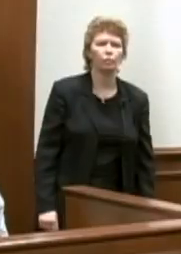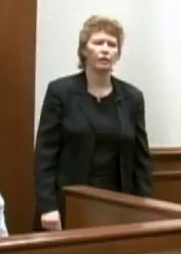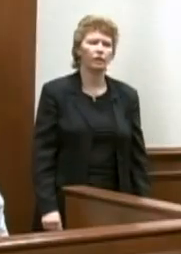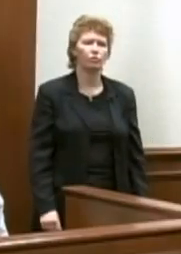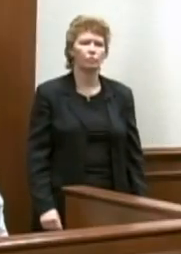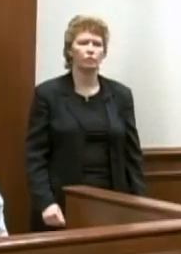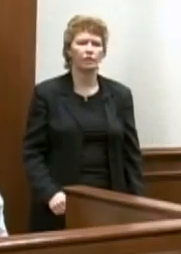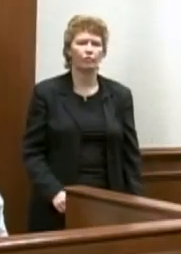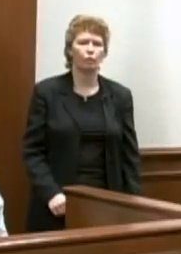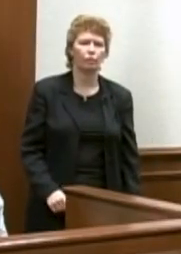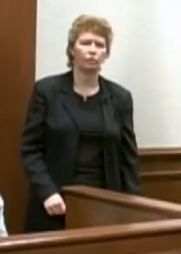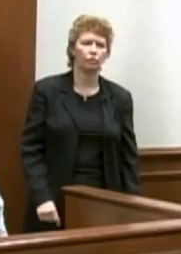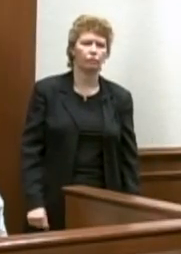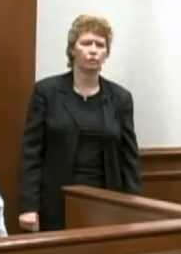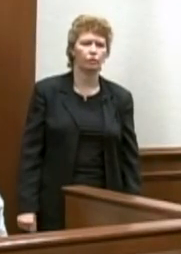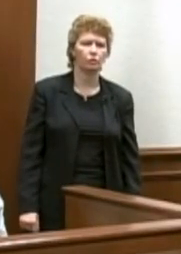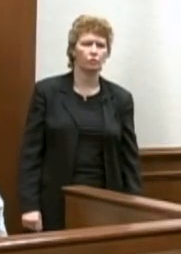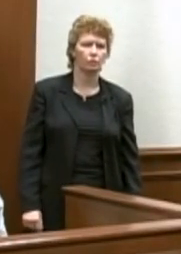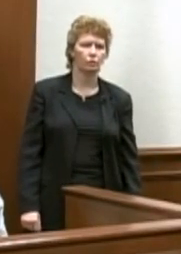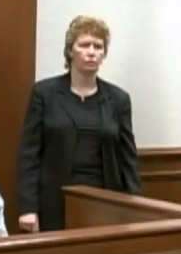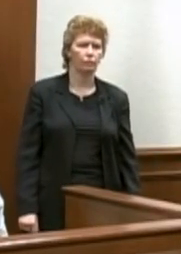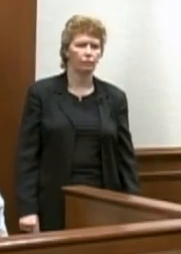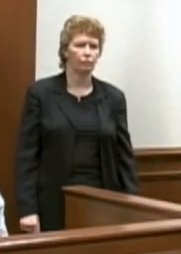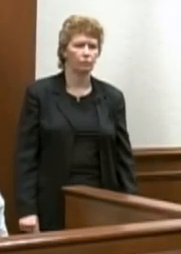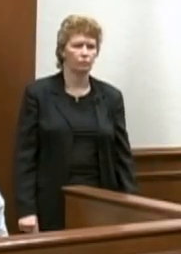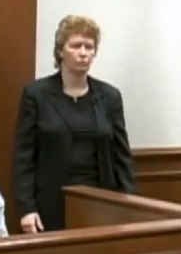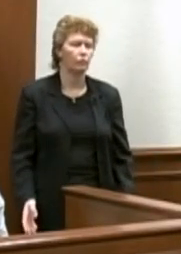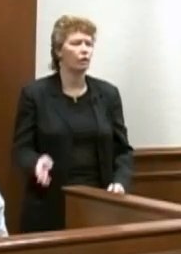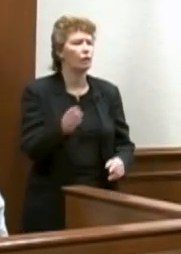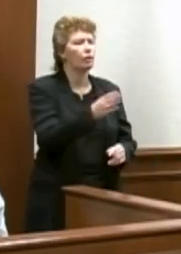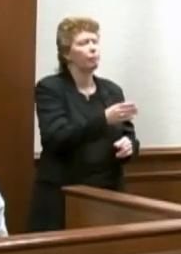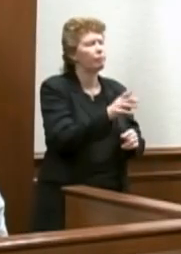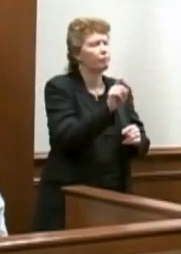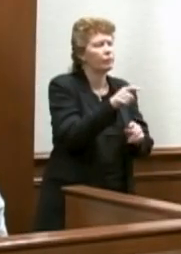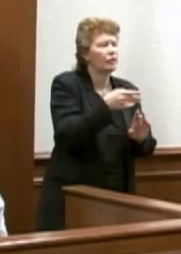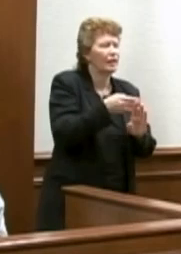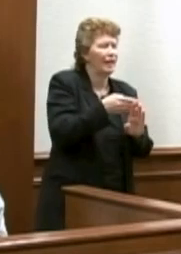Your Honor, may the interpreters have a moment to confer? Yes.